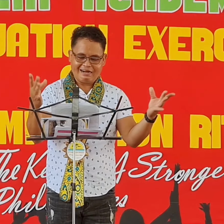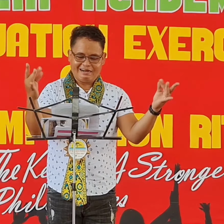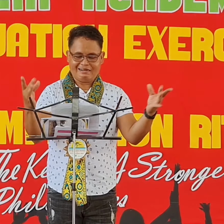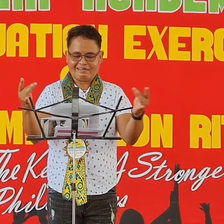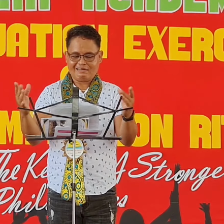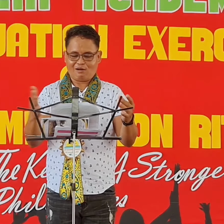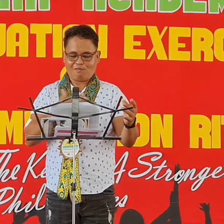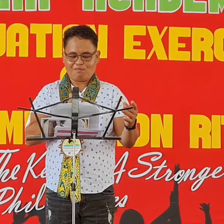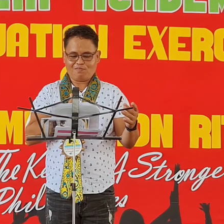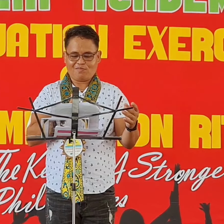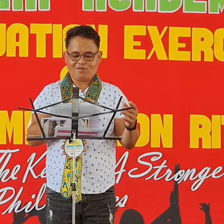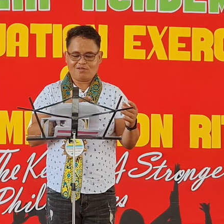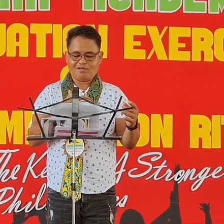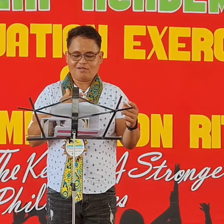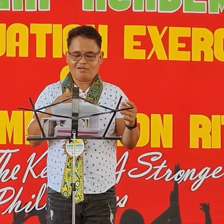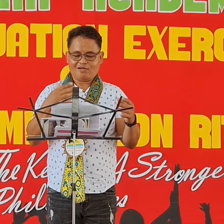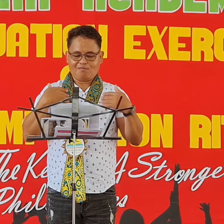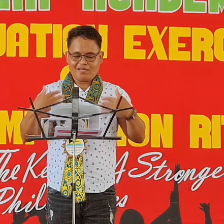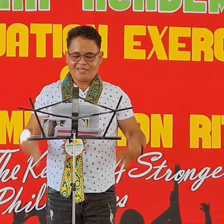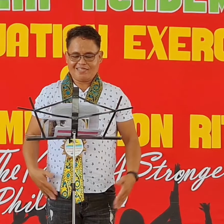I went home with a lot of mud in my body.